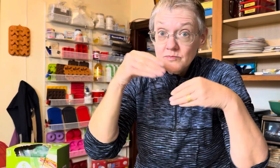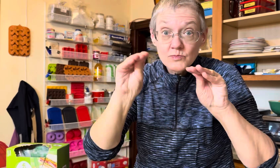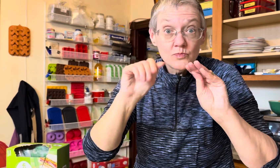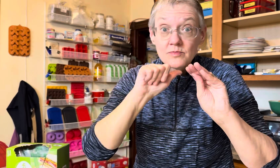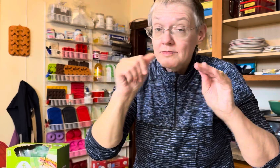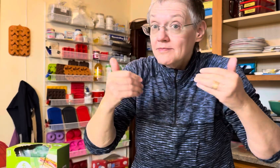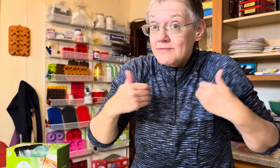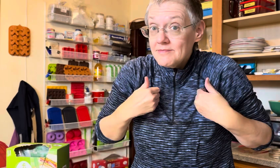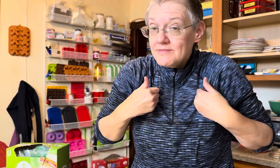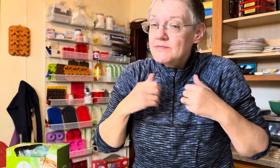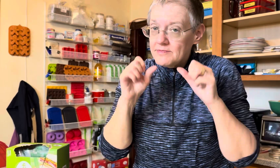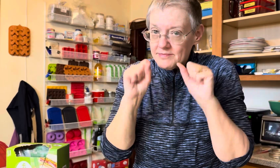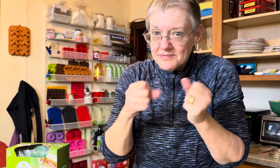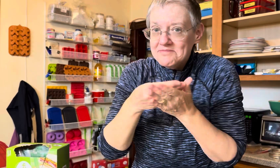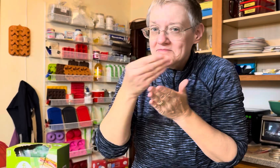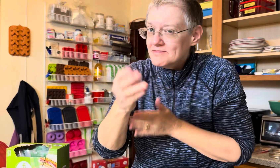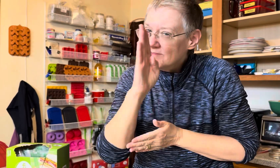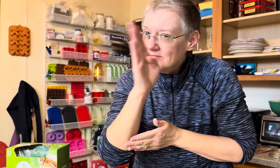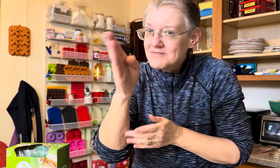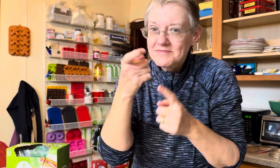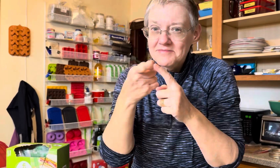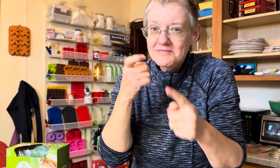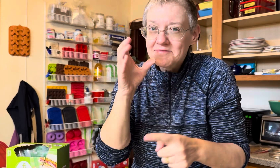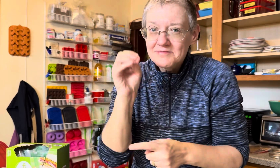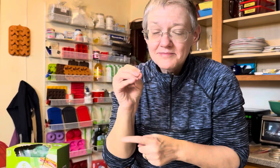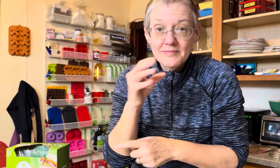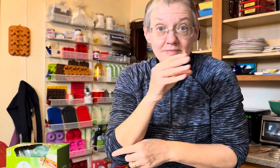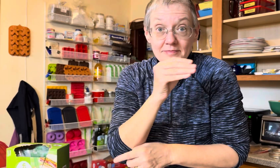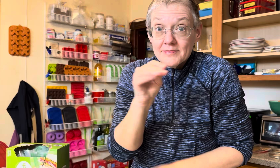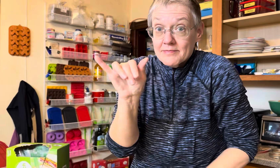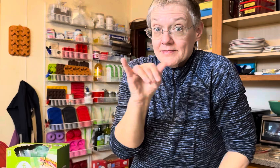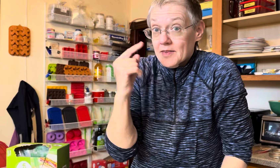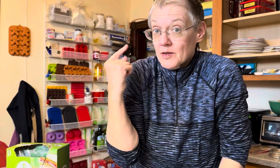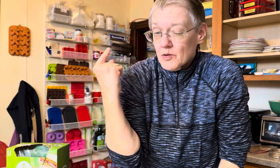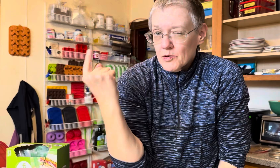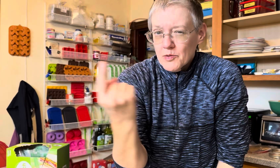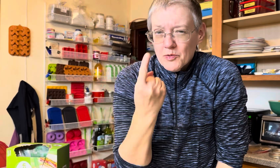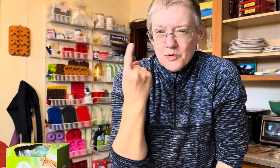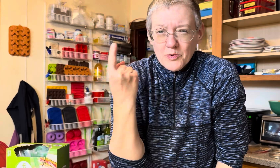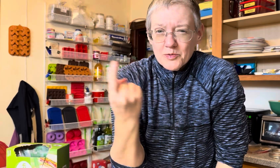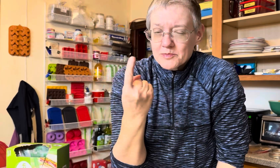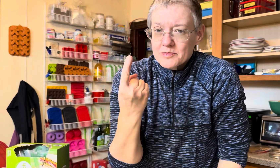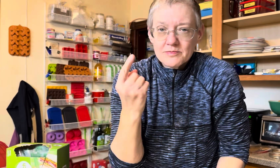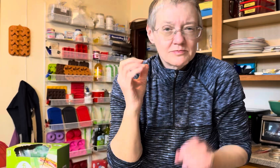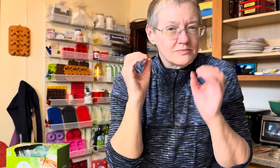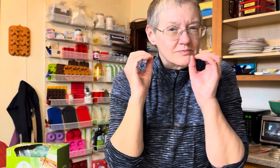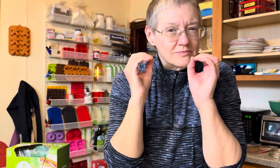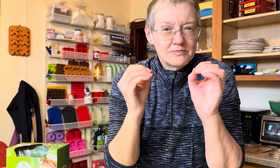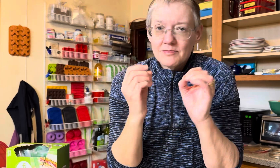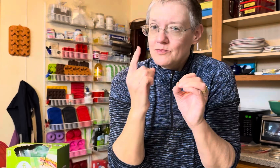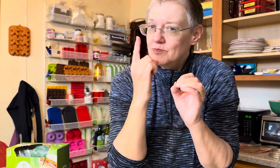tortillas. If your store doesn't sell them, you can buy them directly from their company on their website.